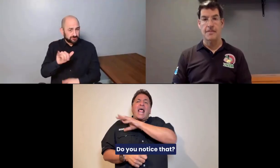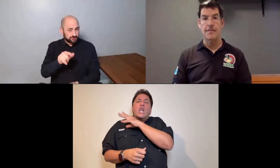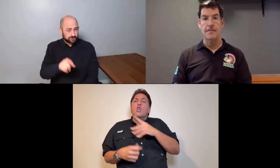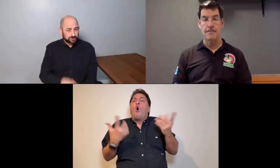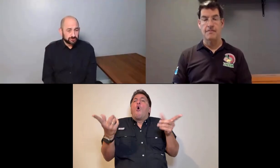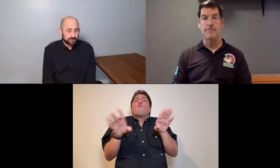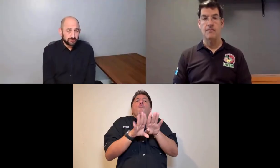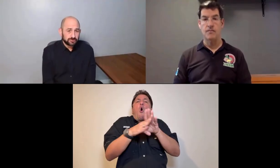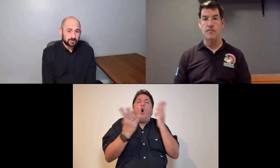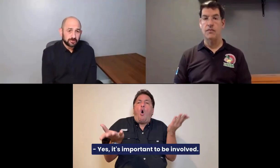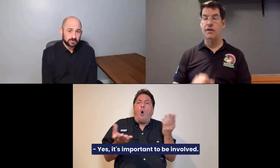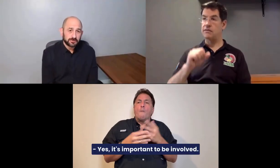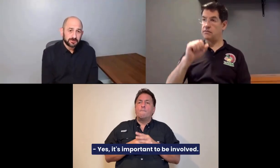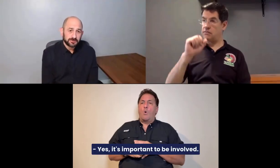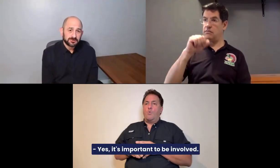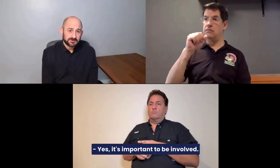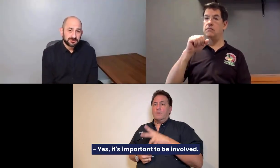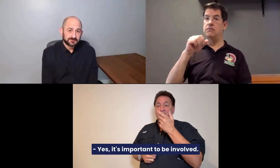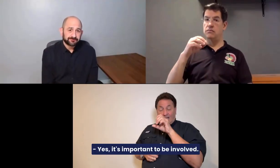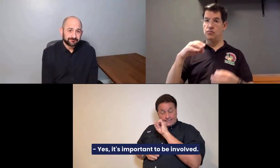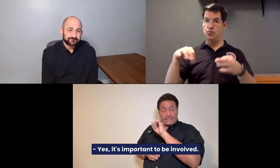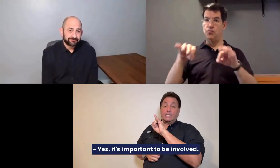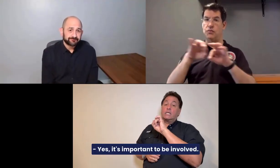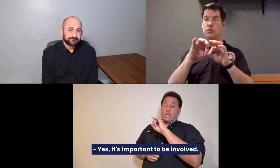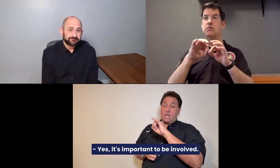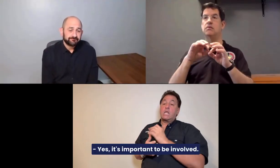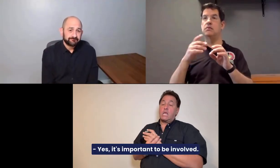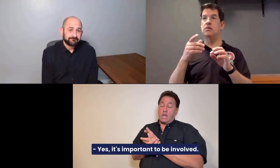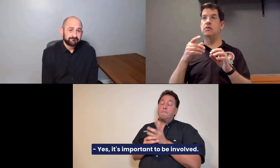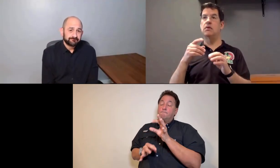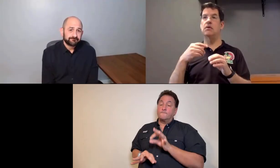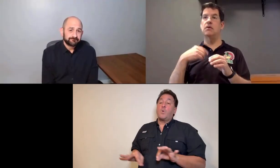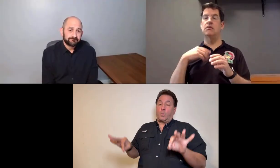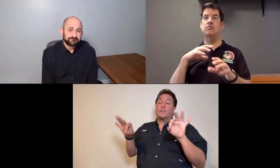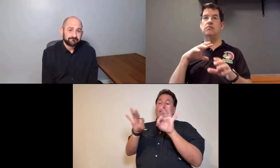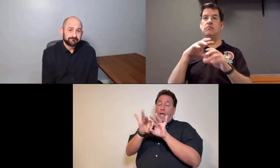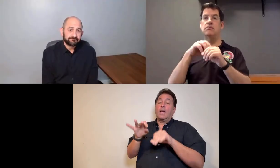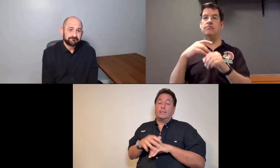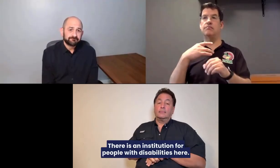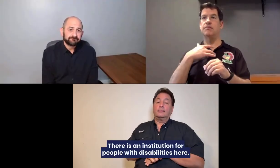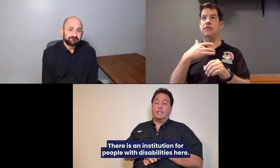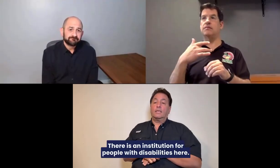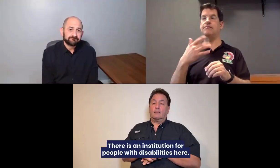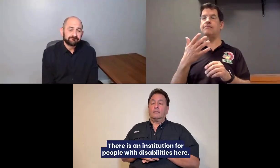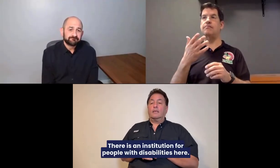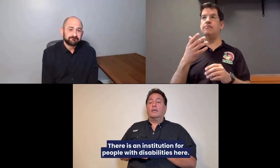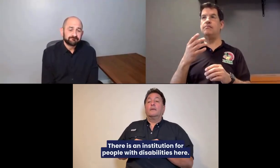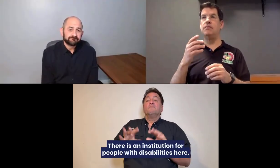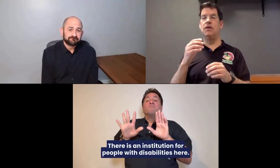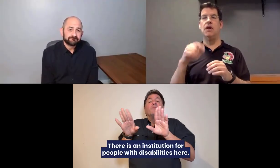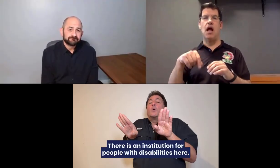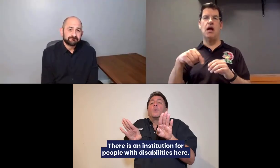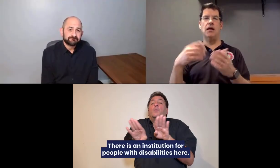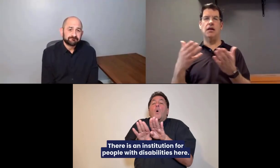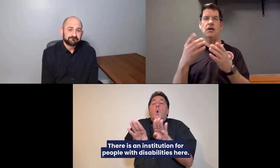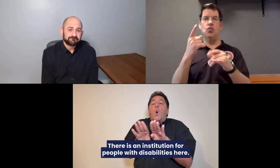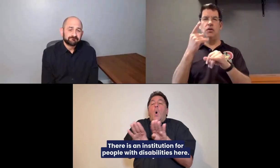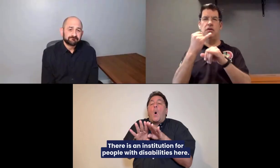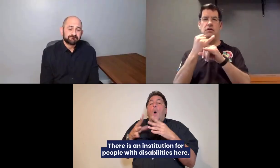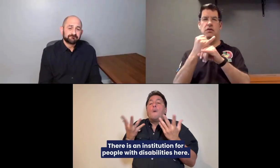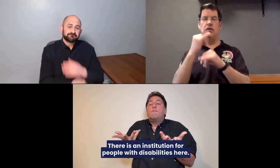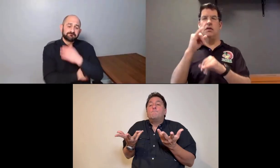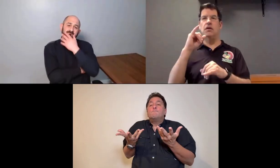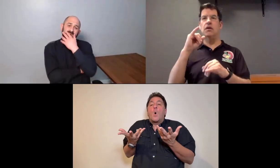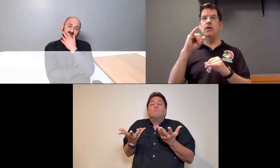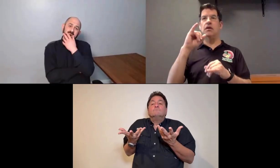that? Yes, it's important to be involved. There is an institution for people with